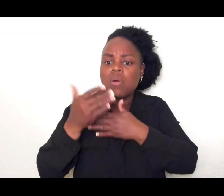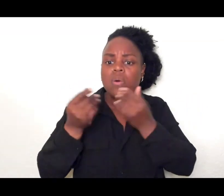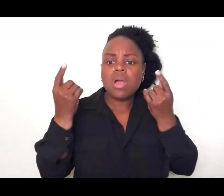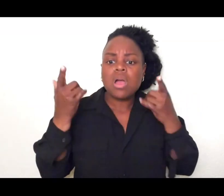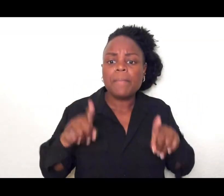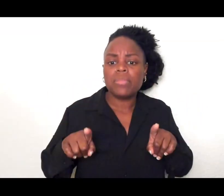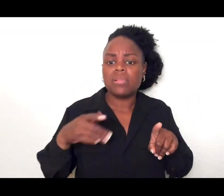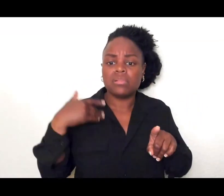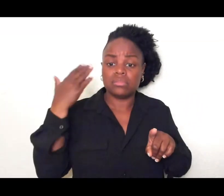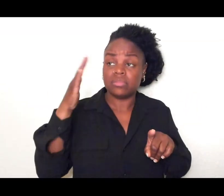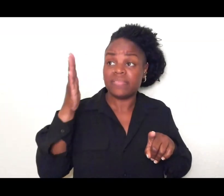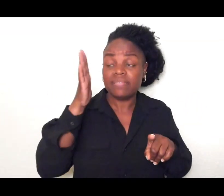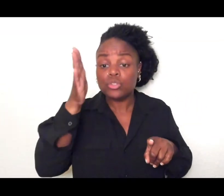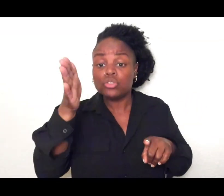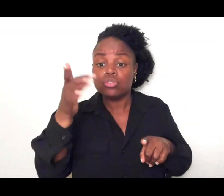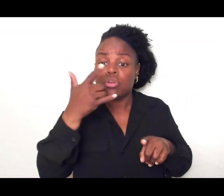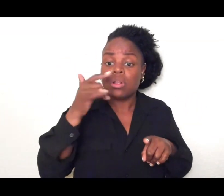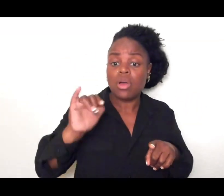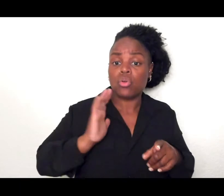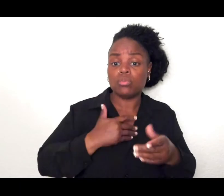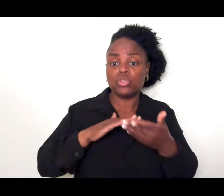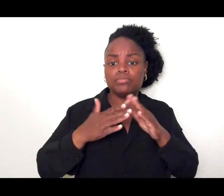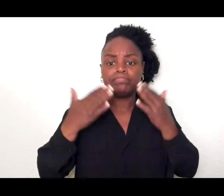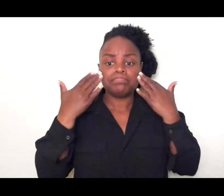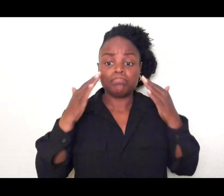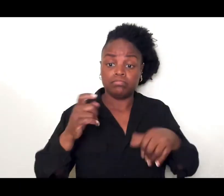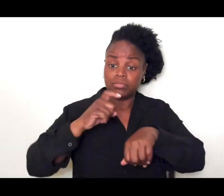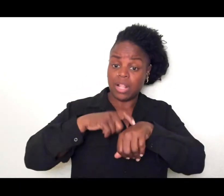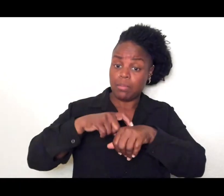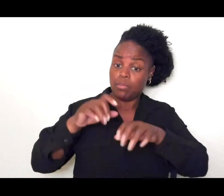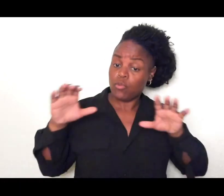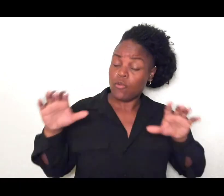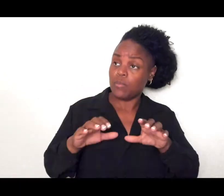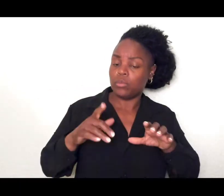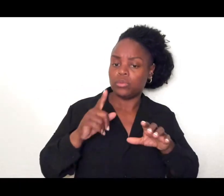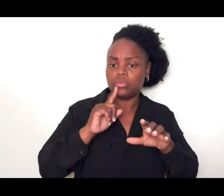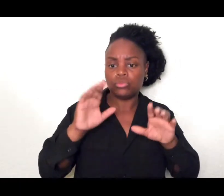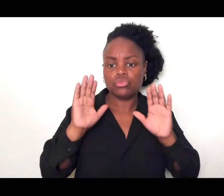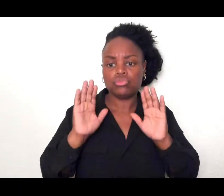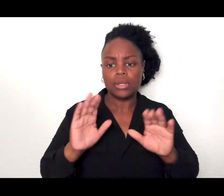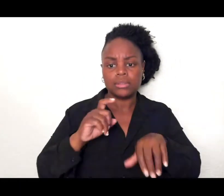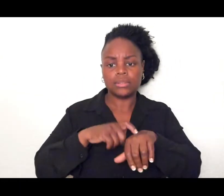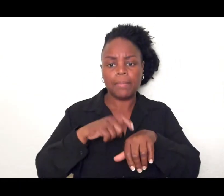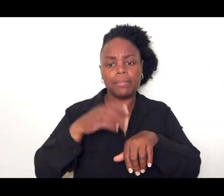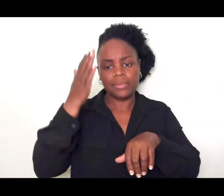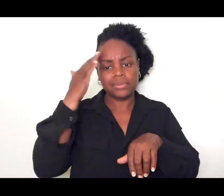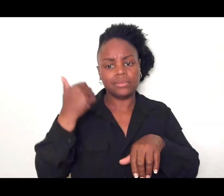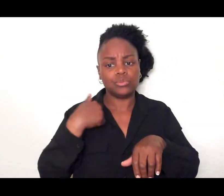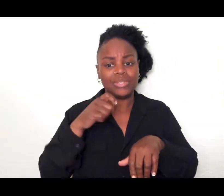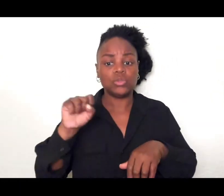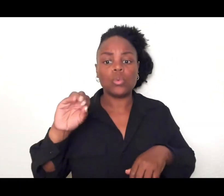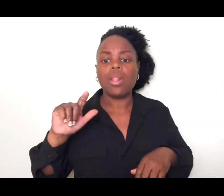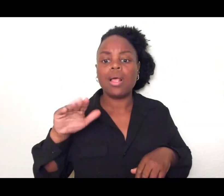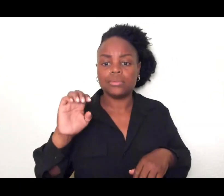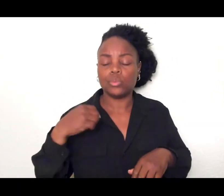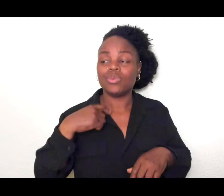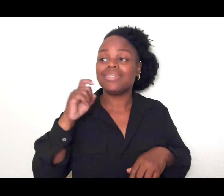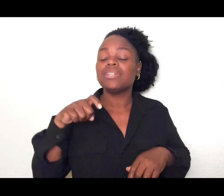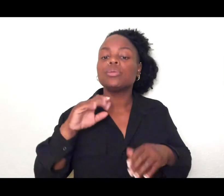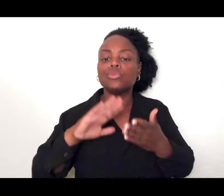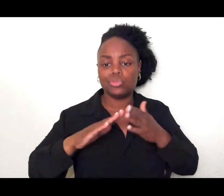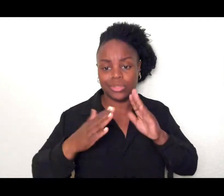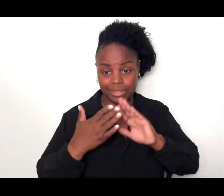also disabling. So it's really imperative that we come together to build community and movement around looking at